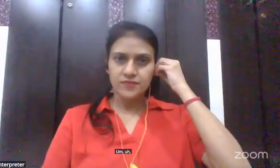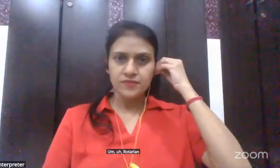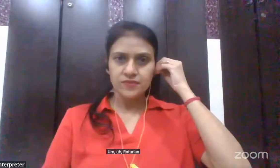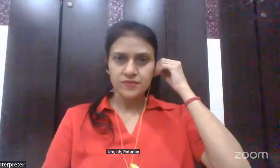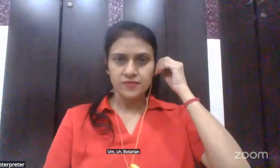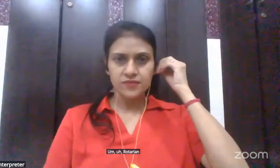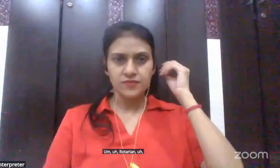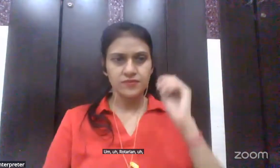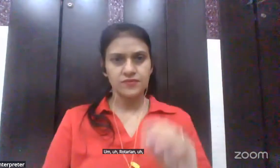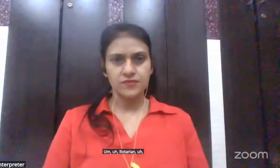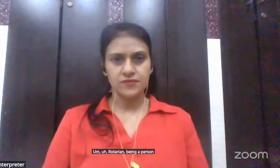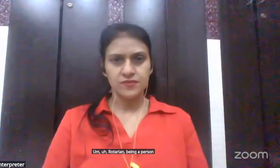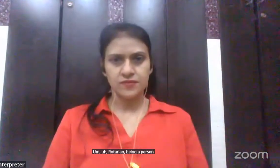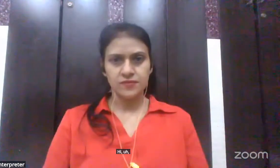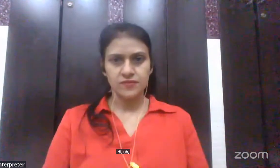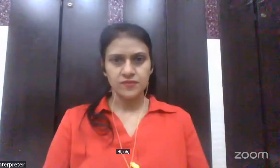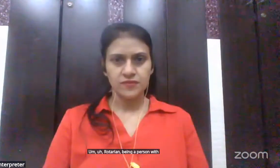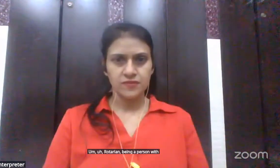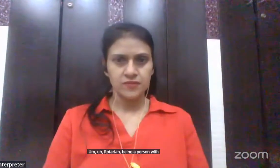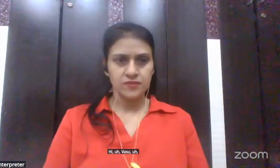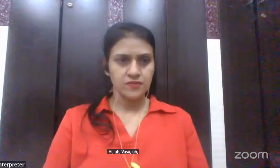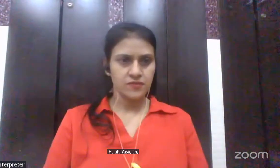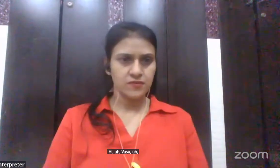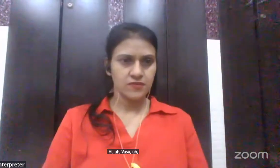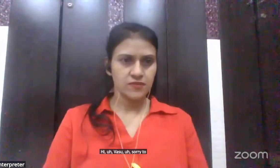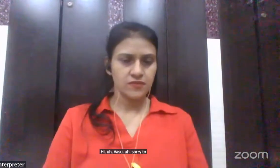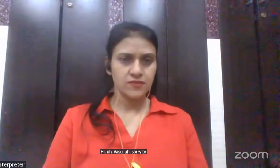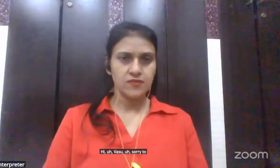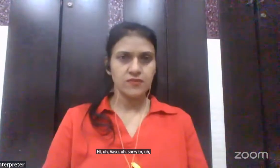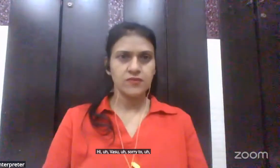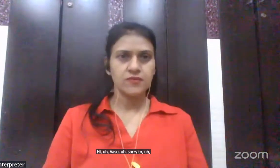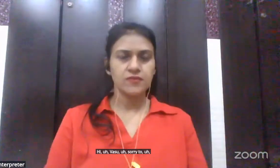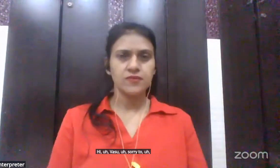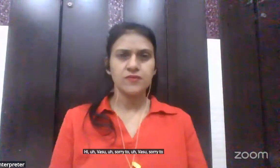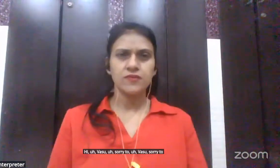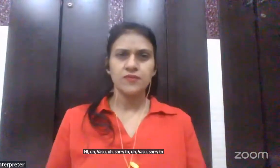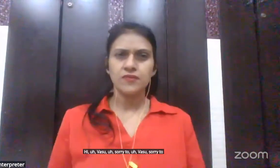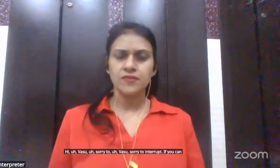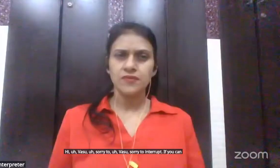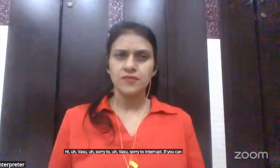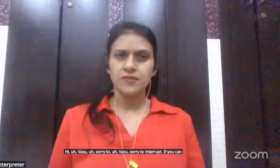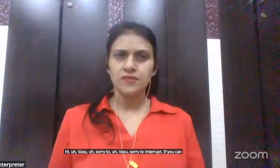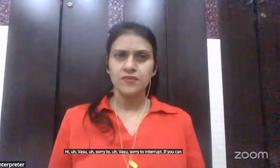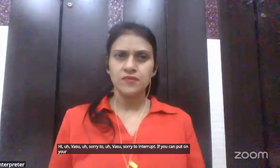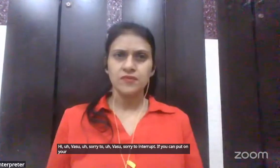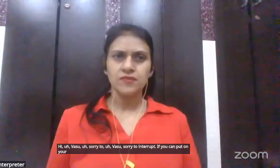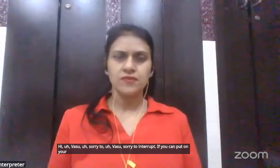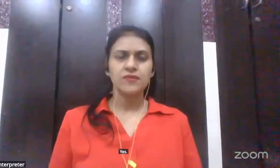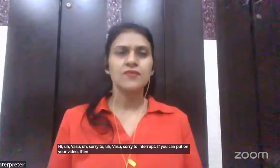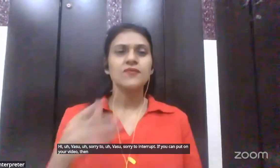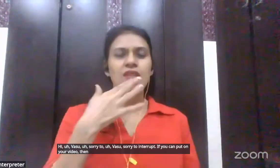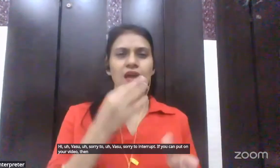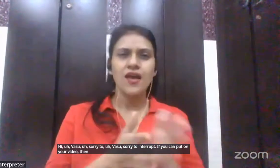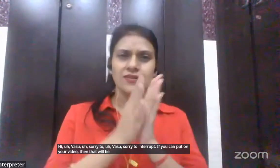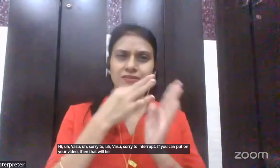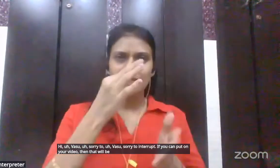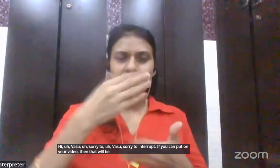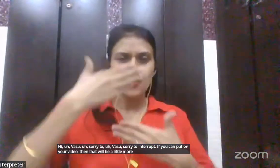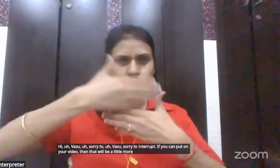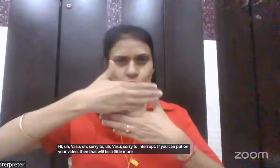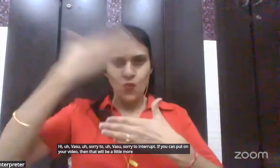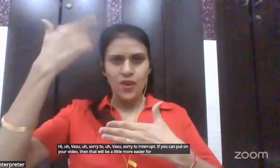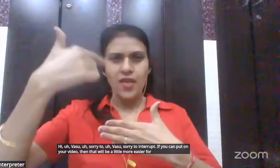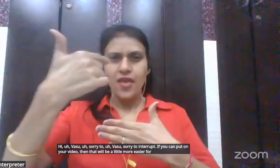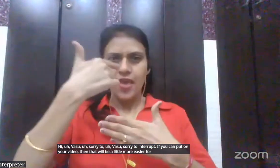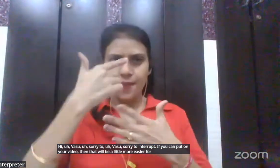Rotarian, being a person with disability, Vasu, sorry to interrupt. If you can yes, put on your video, then that will be a little more easier